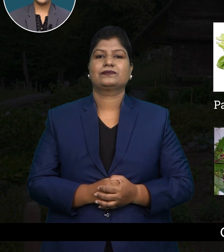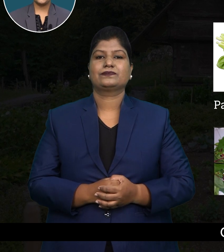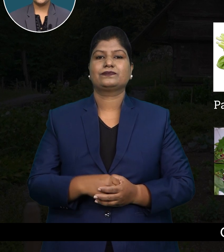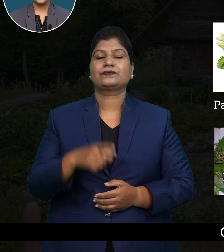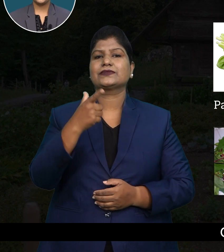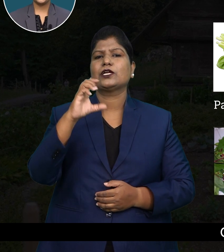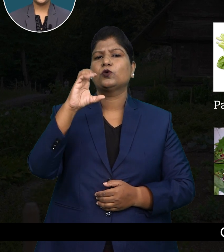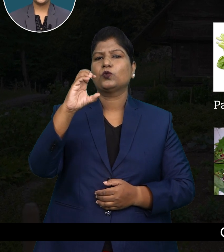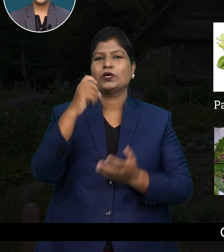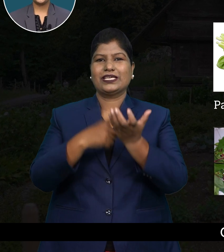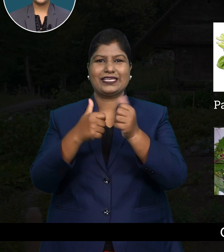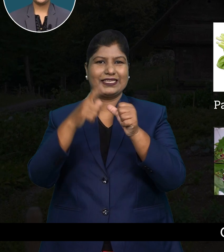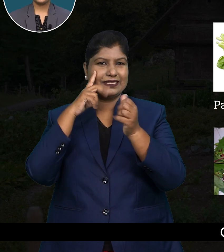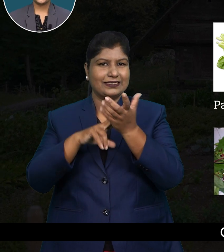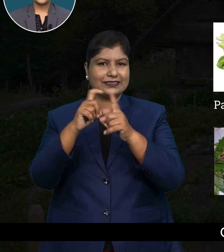coriander,